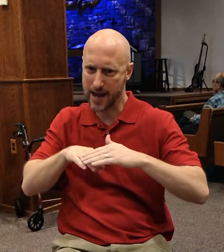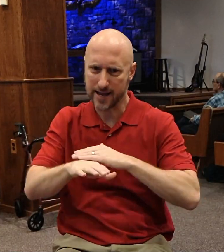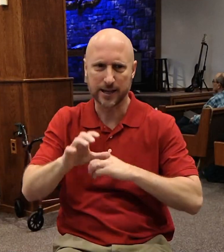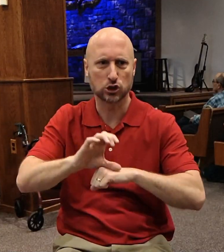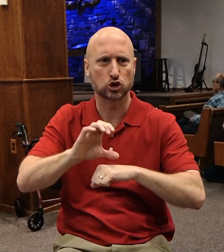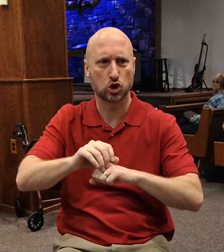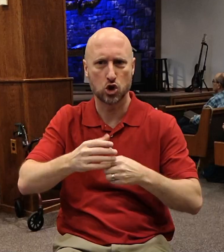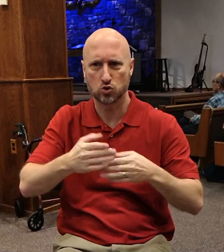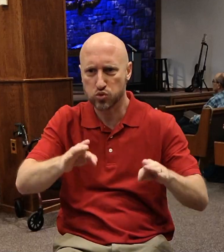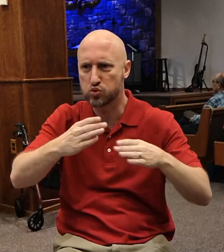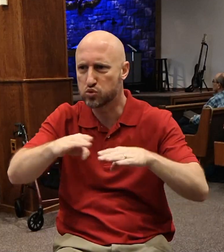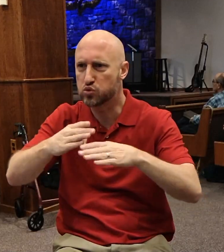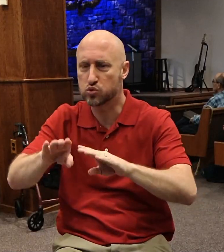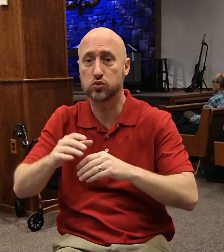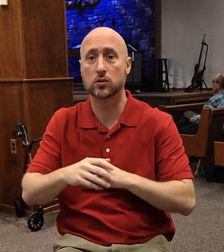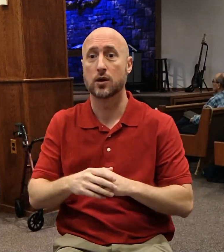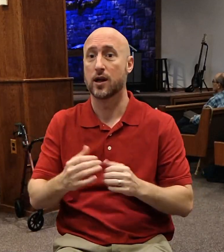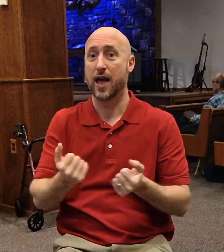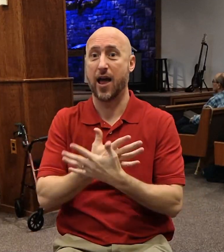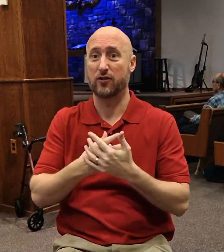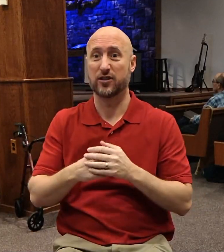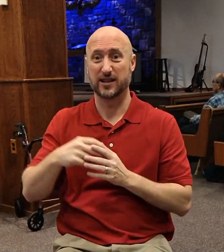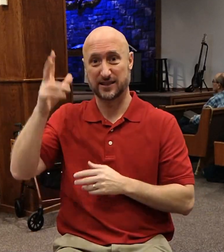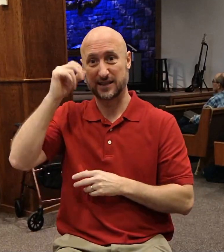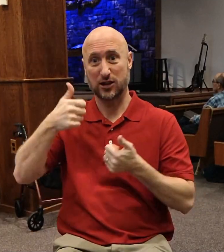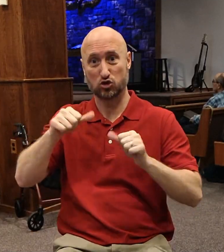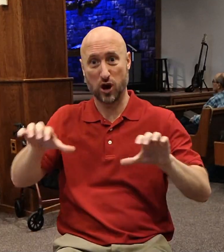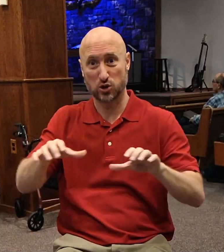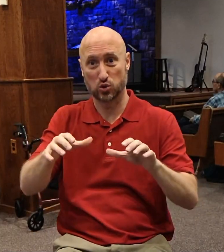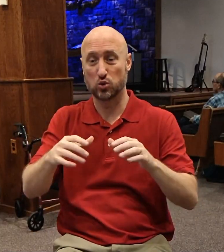he still wants to bring in all of the tension in our culture